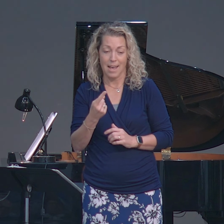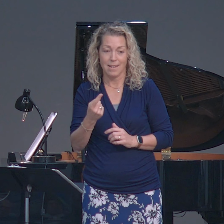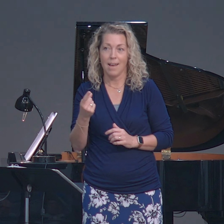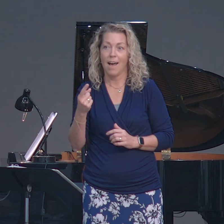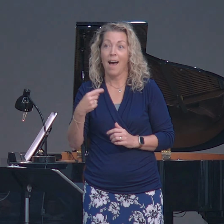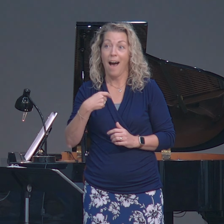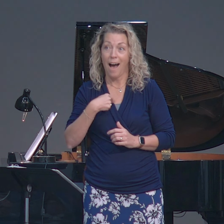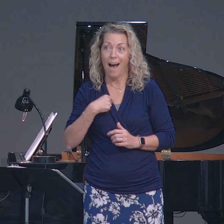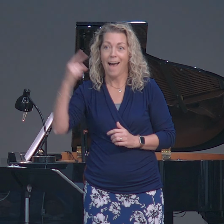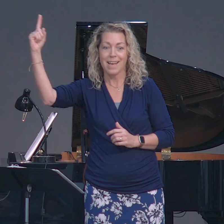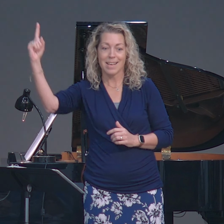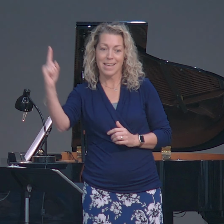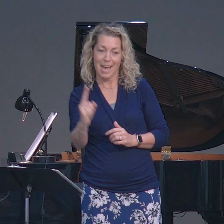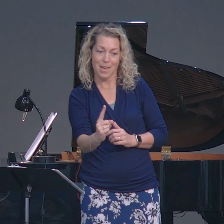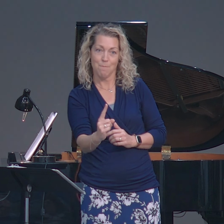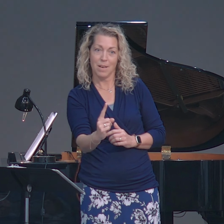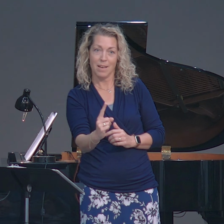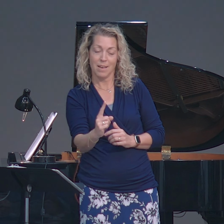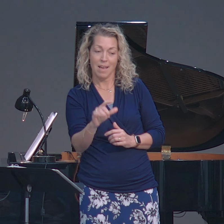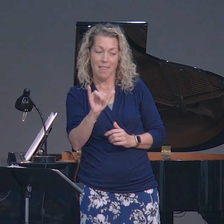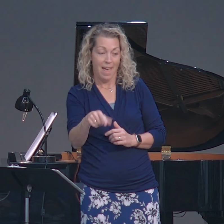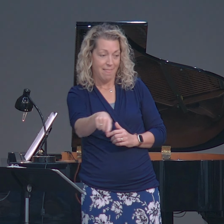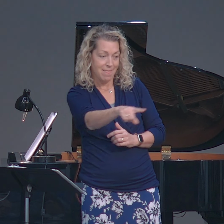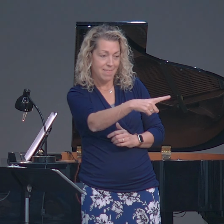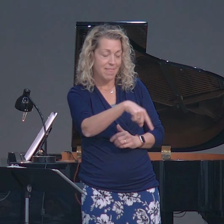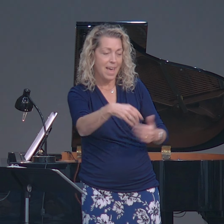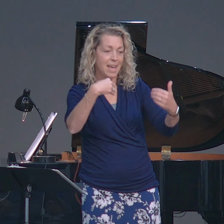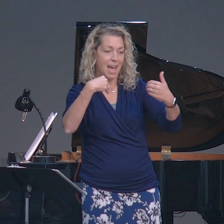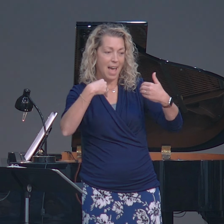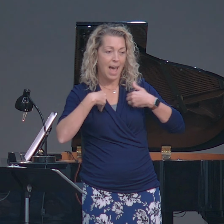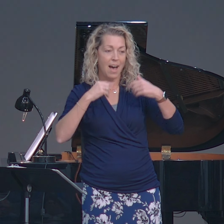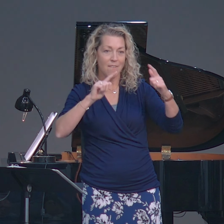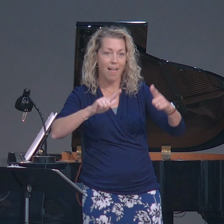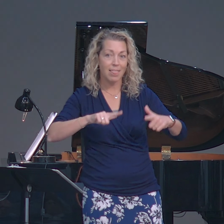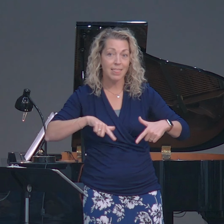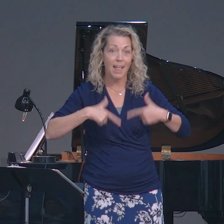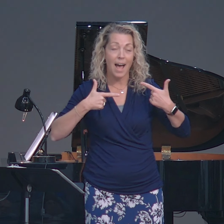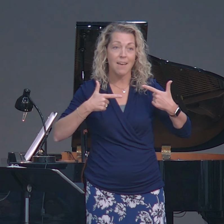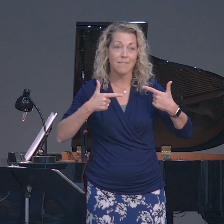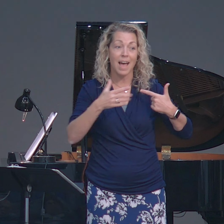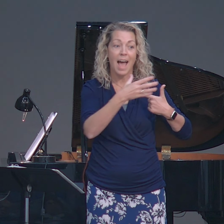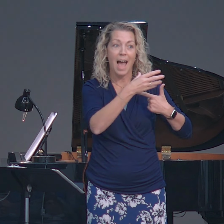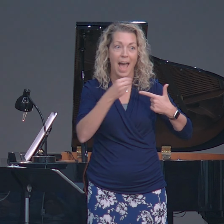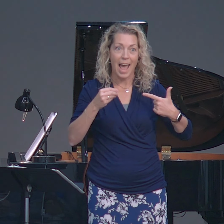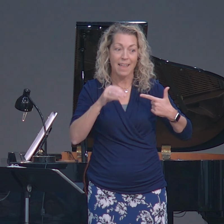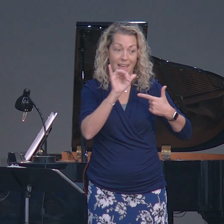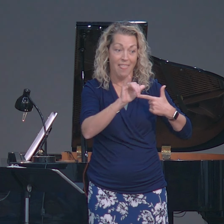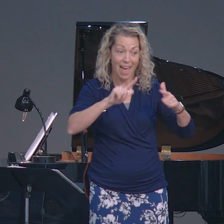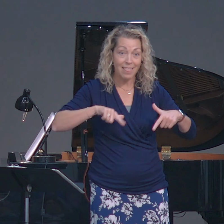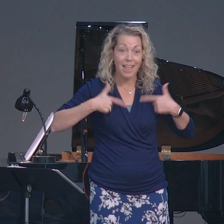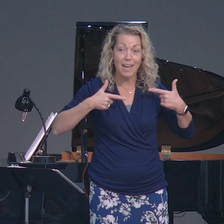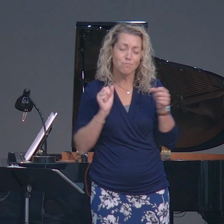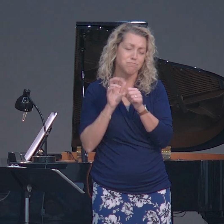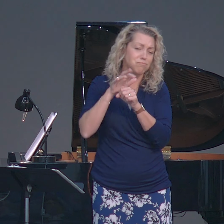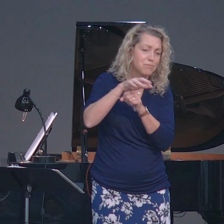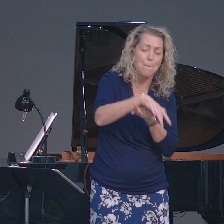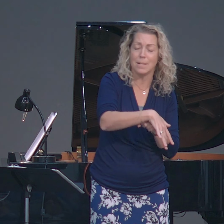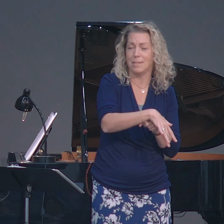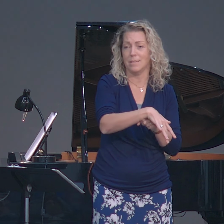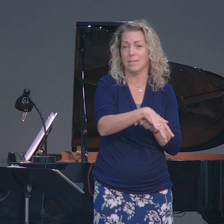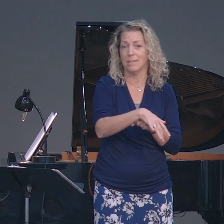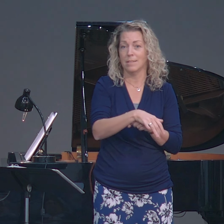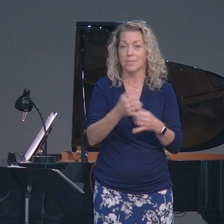I came that they may have life and have it abundantly. Please take